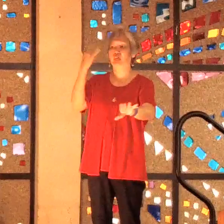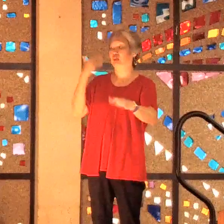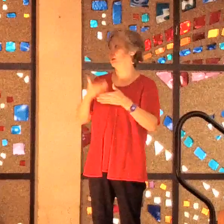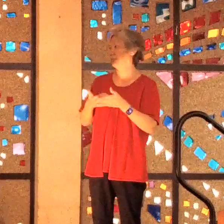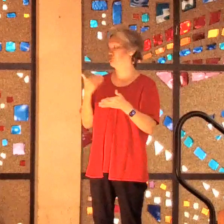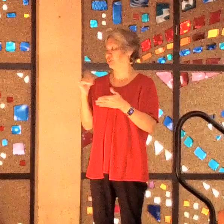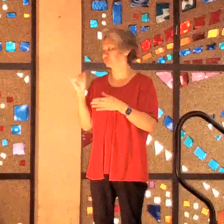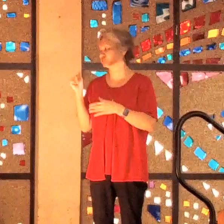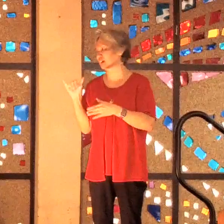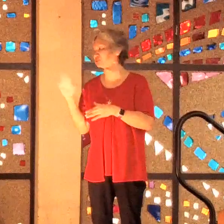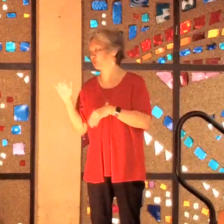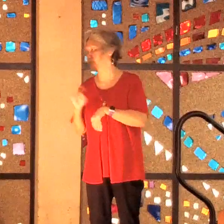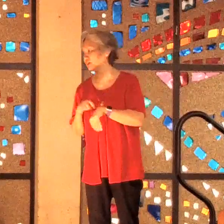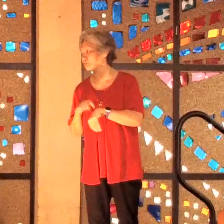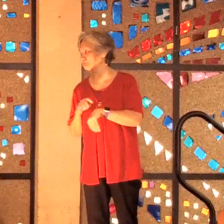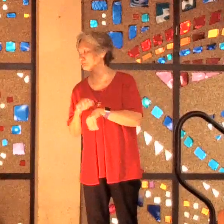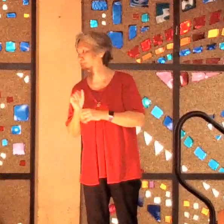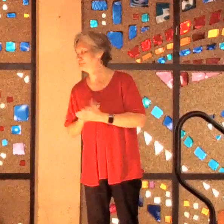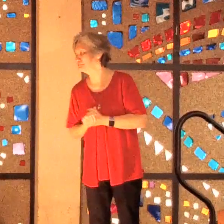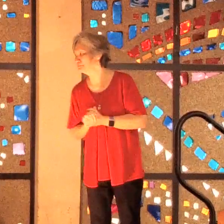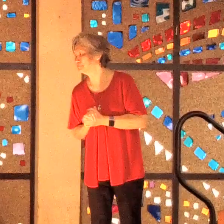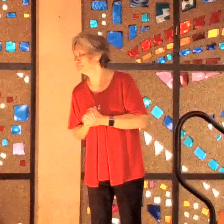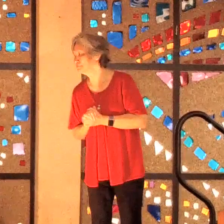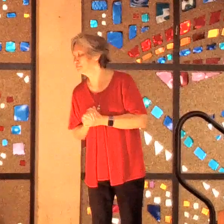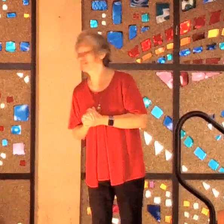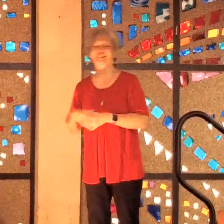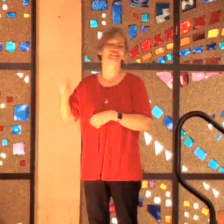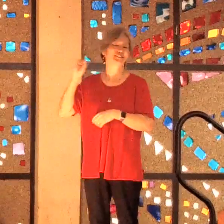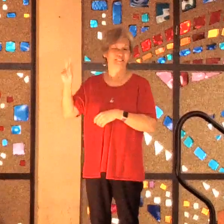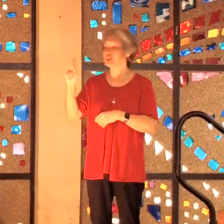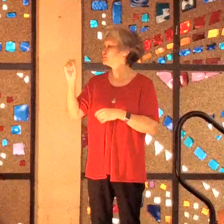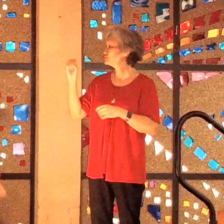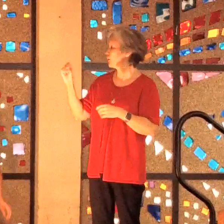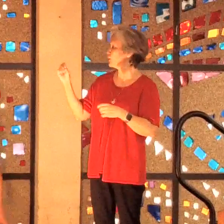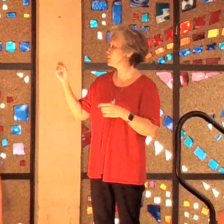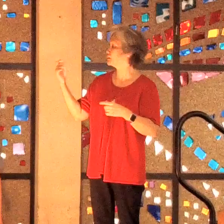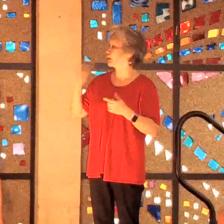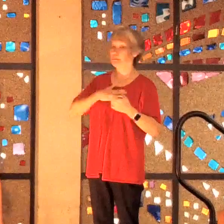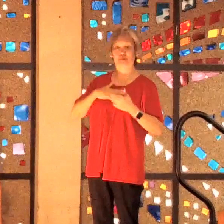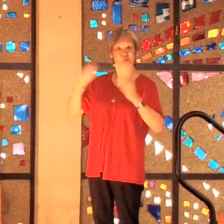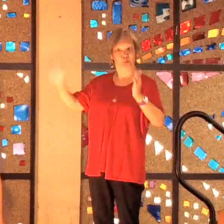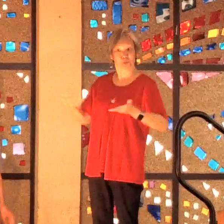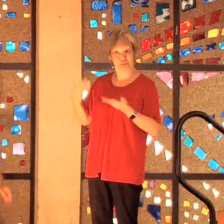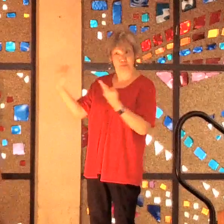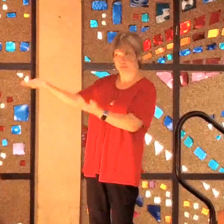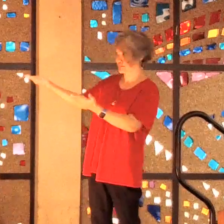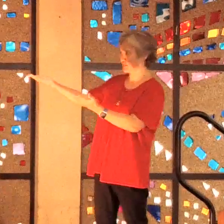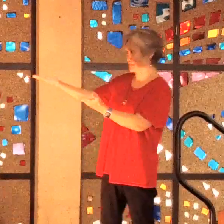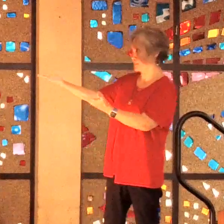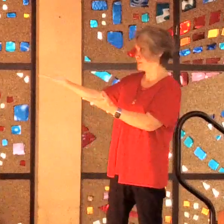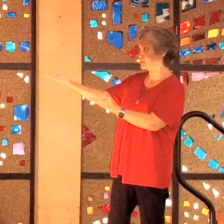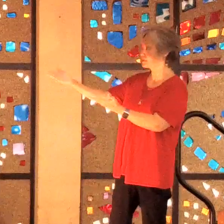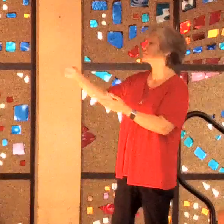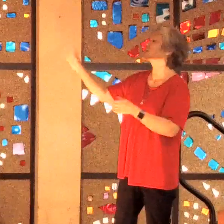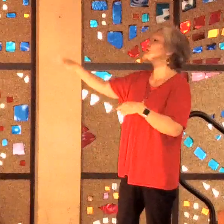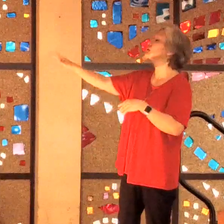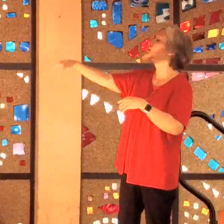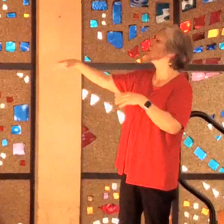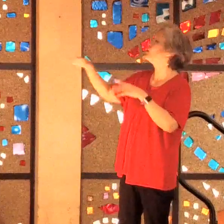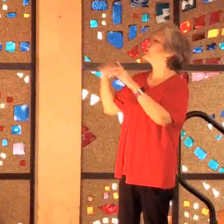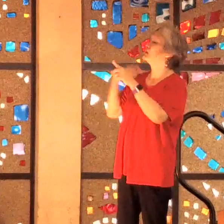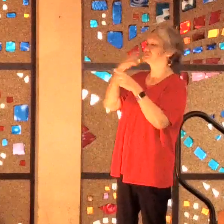she has gone to Coda conferences for many, many times, way before your time, Jay. Anyway, just joking. But please welcome